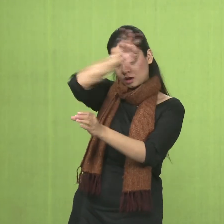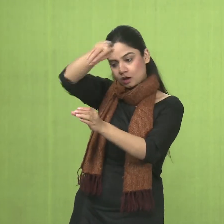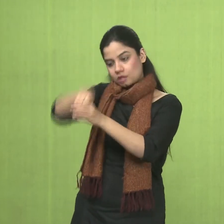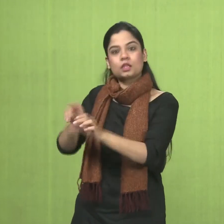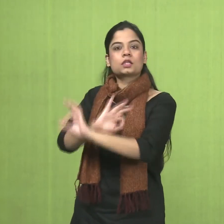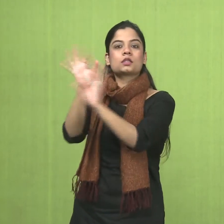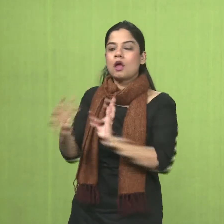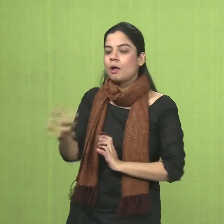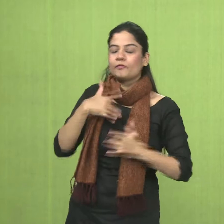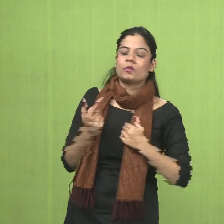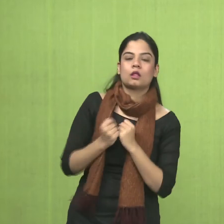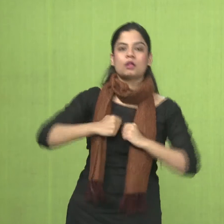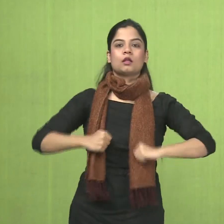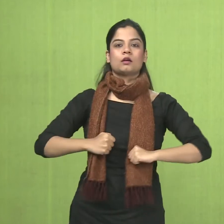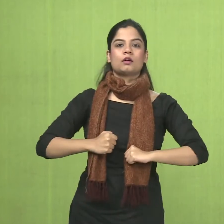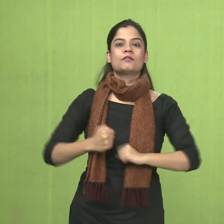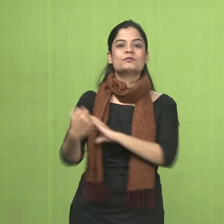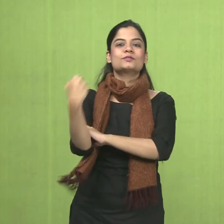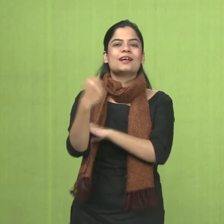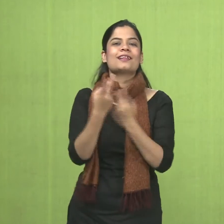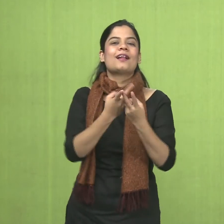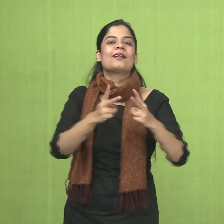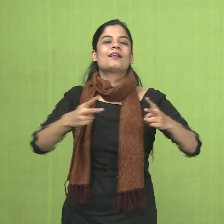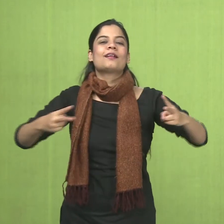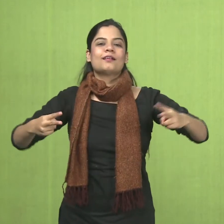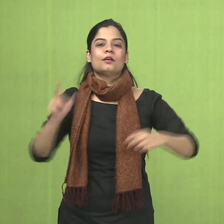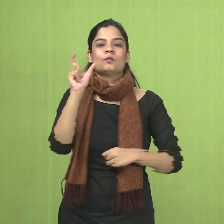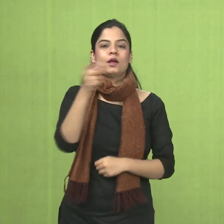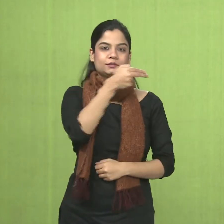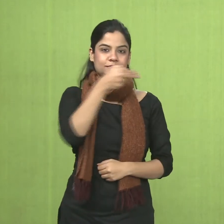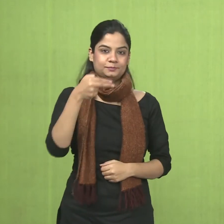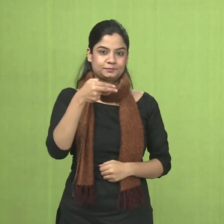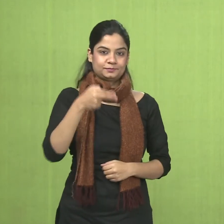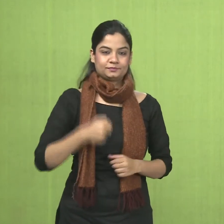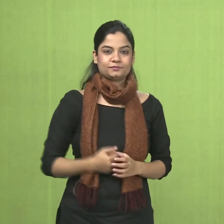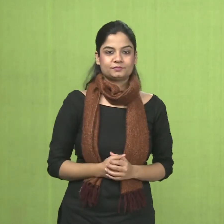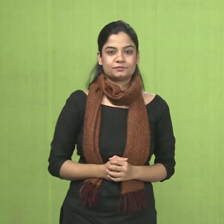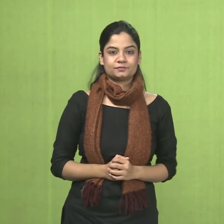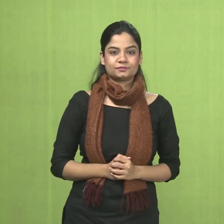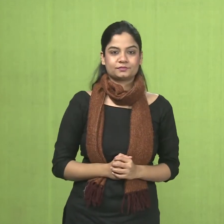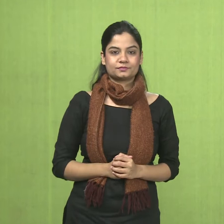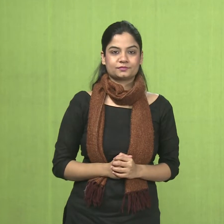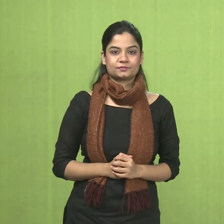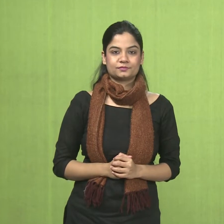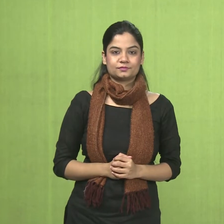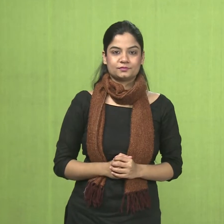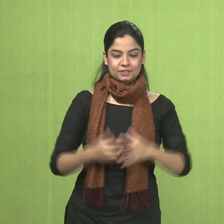take supplements to tackle with these deficiencies. So this is called deficiency, the lack of a particular